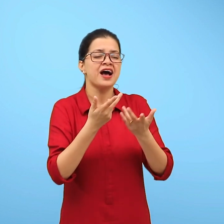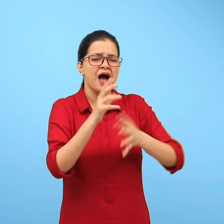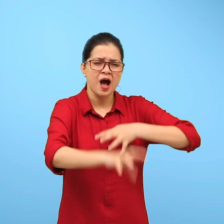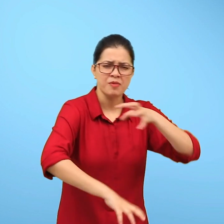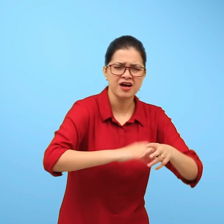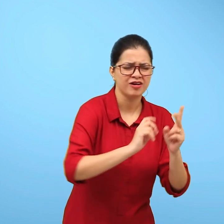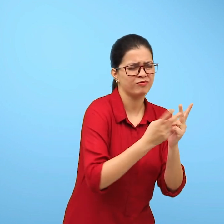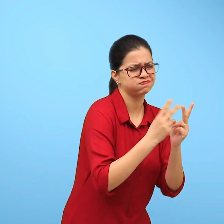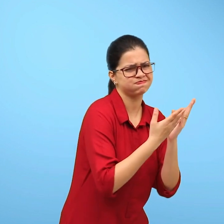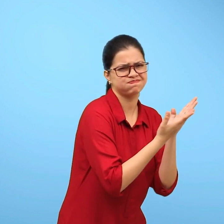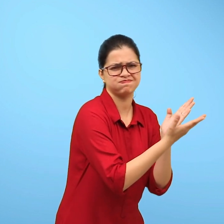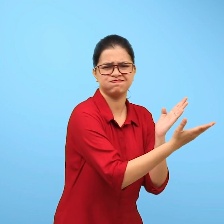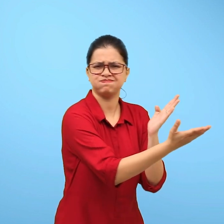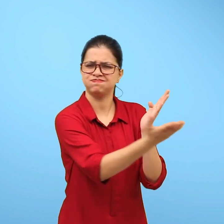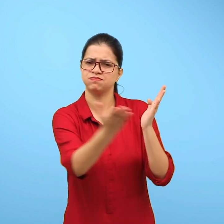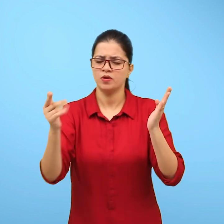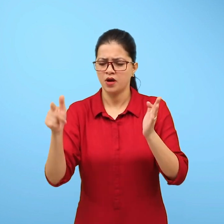How do other animals move?